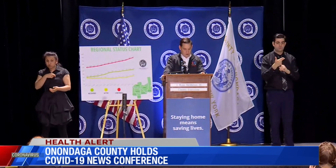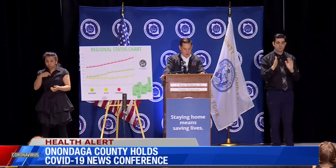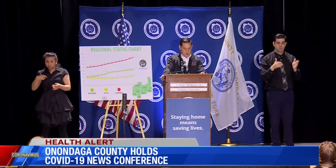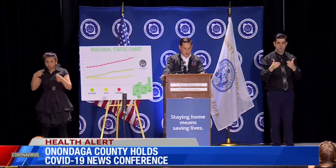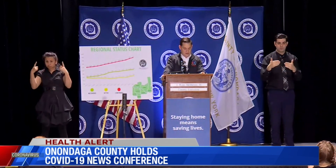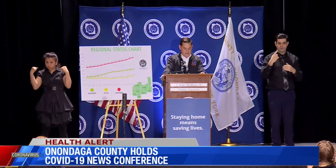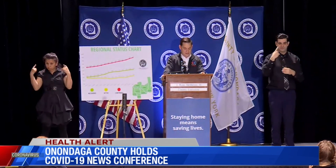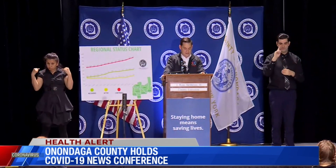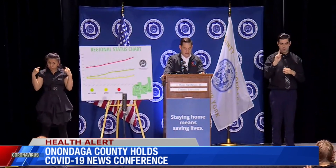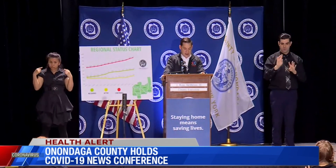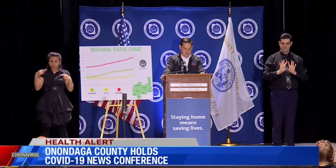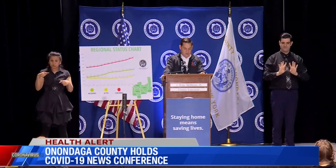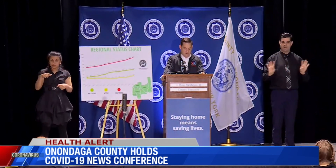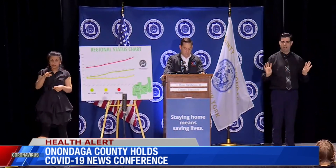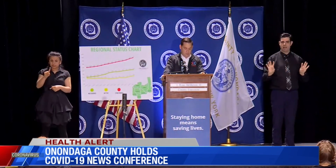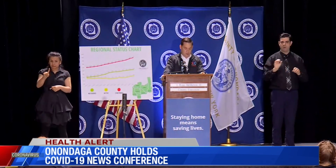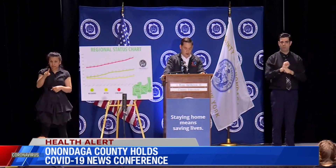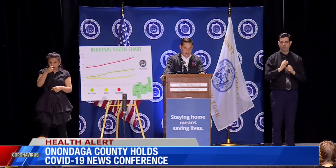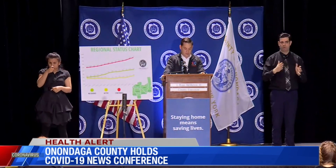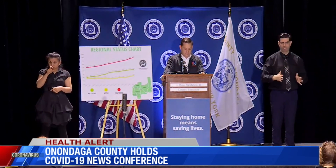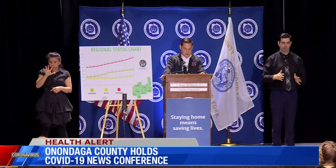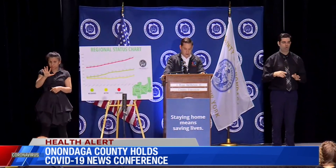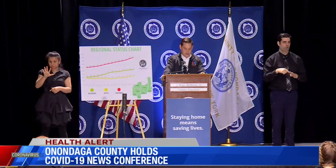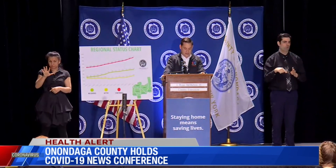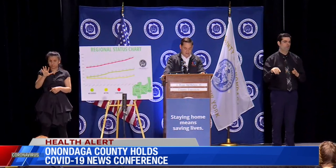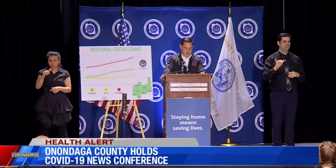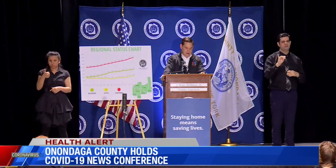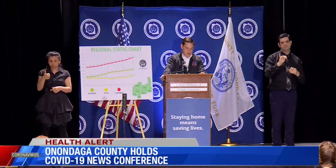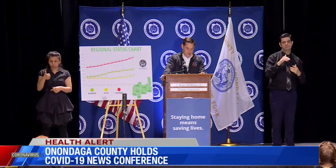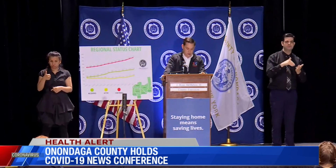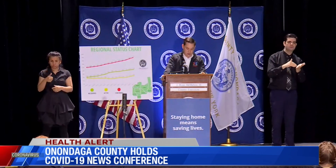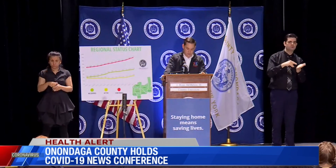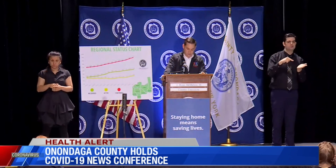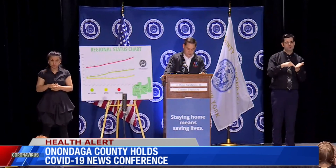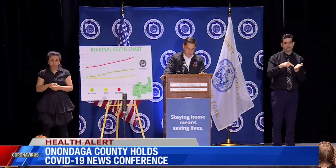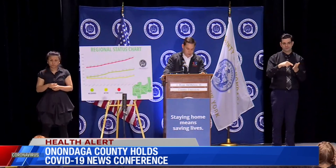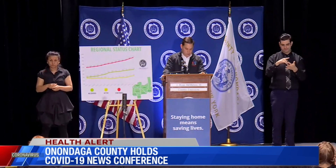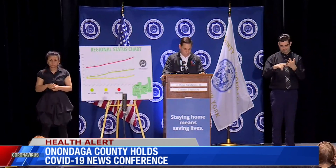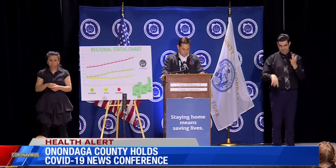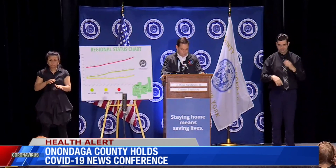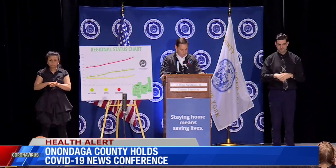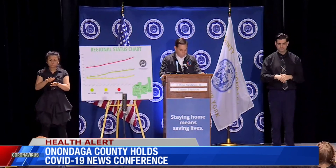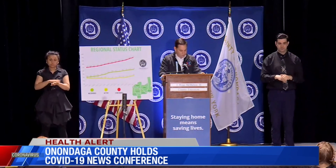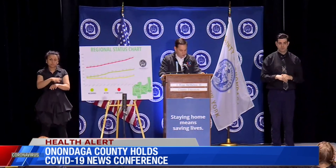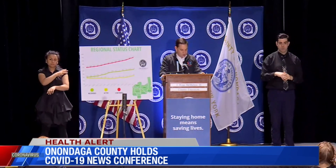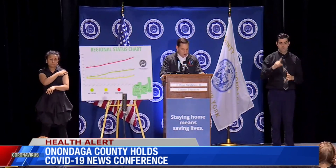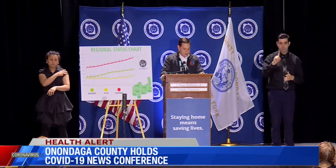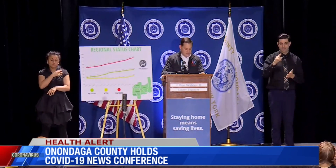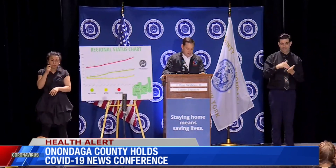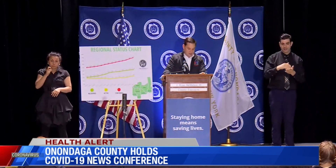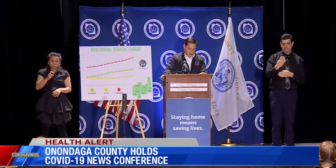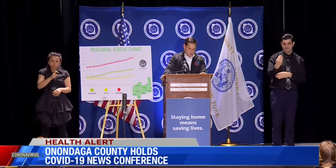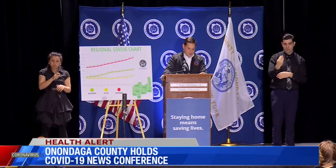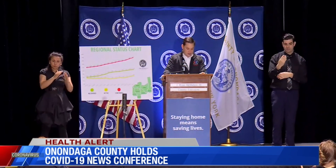Over 1,100 residents and staff have been proactively tested at our senior living facilities.